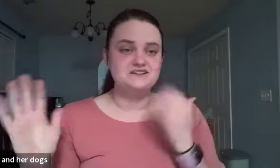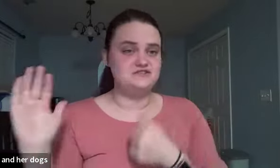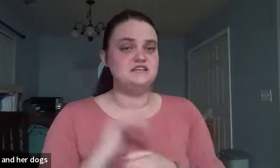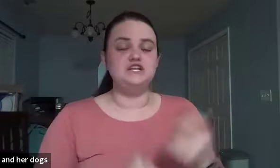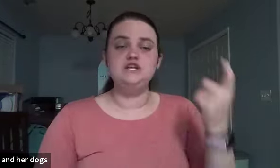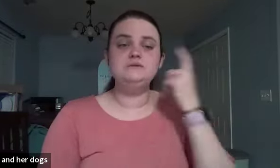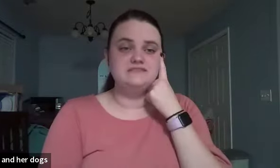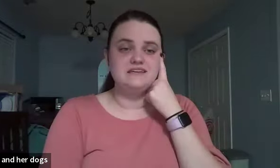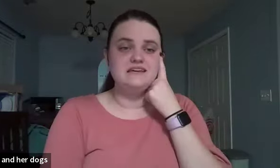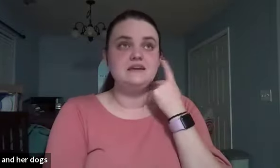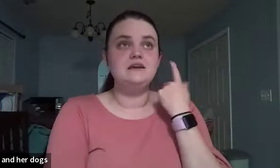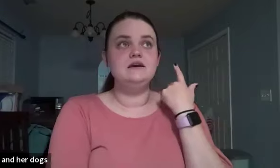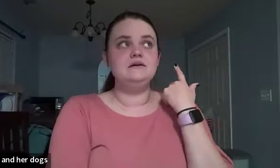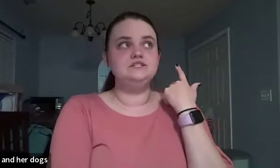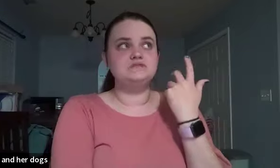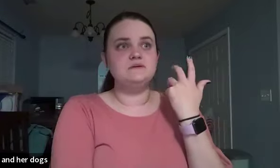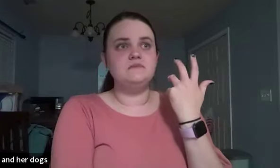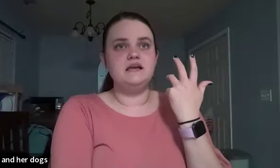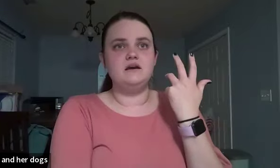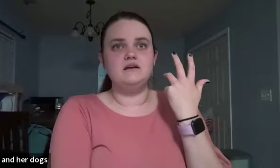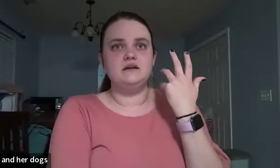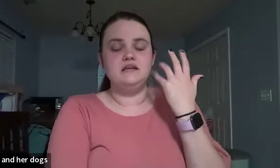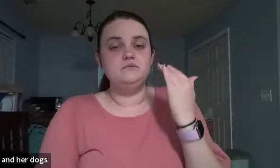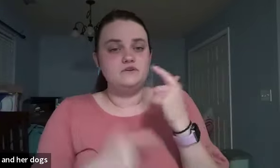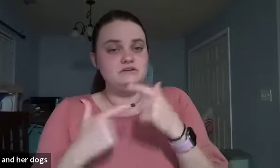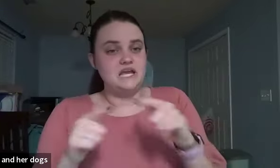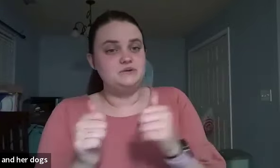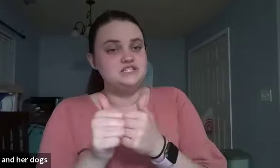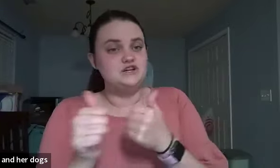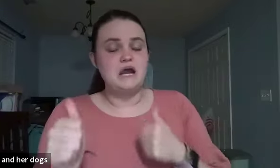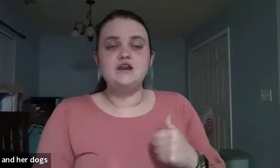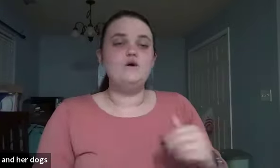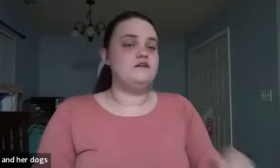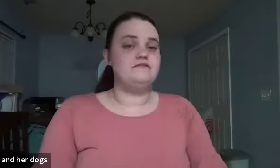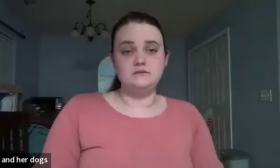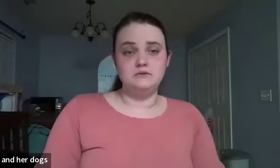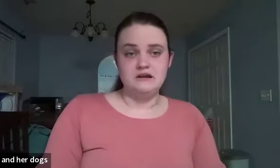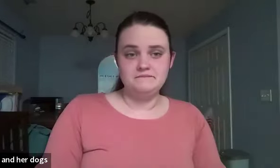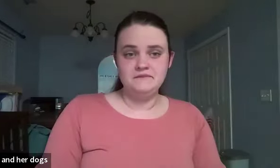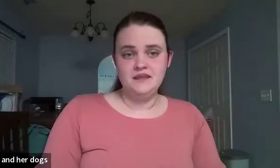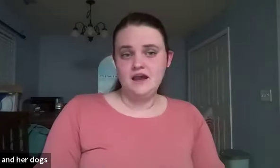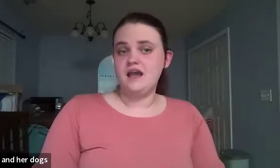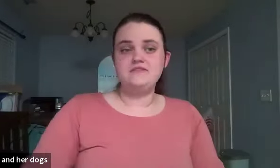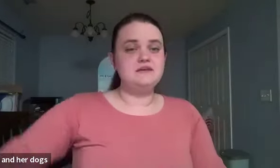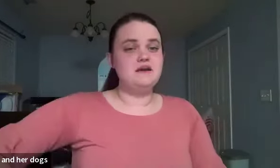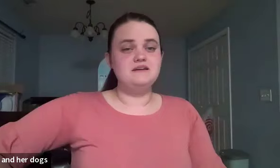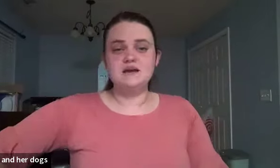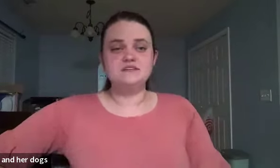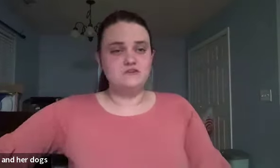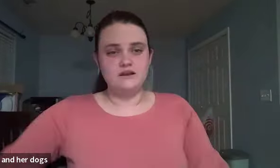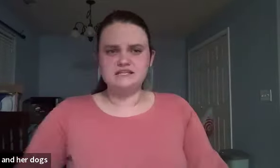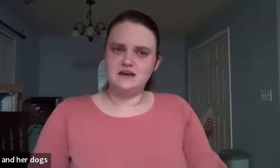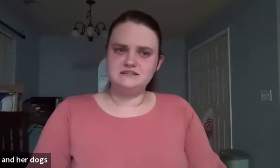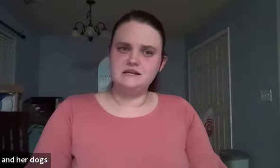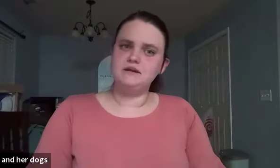under the sun. You would think just from like, even when their language is so behind, oh, they'll find a way. The amount of times I've caught kids cussing, I'm